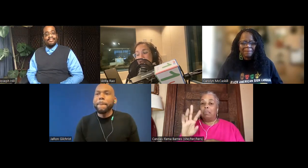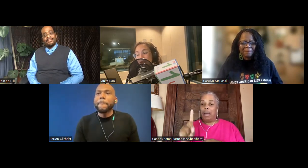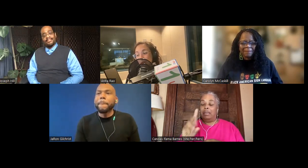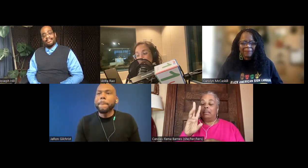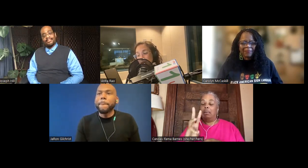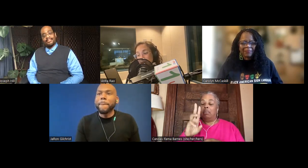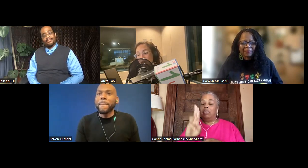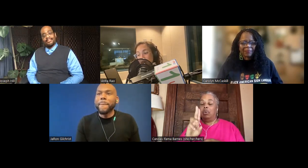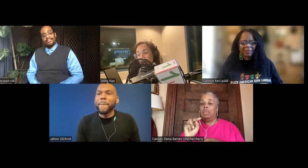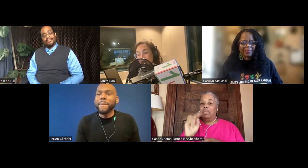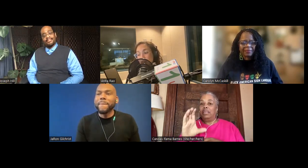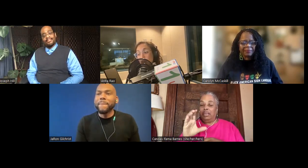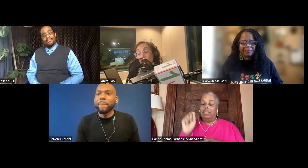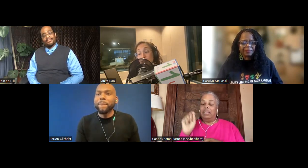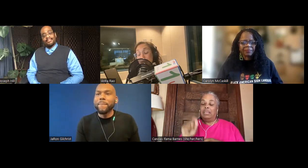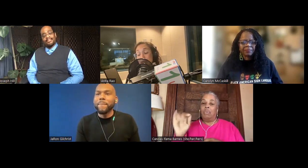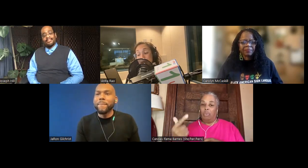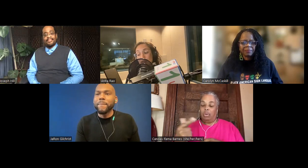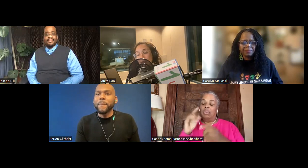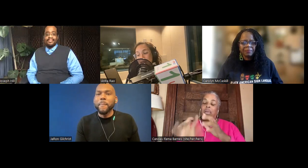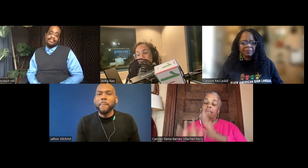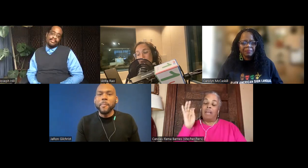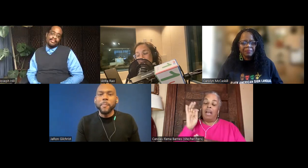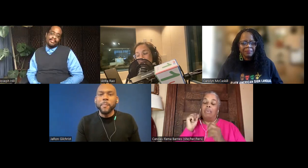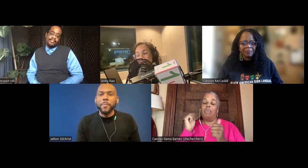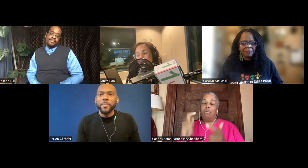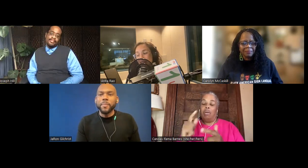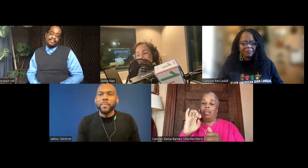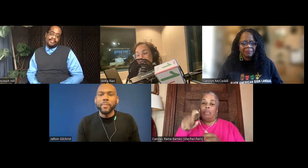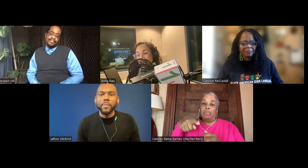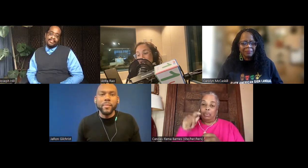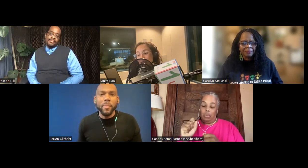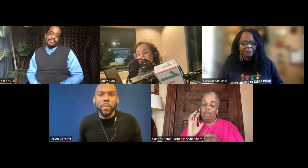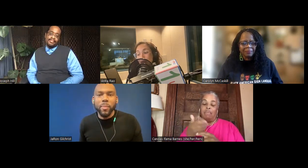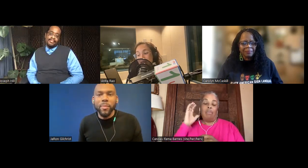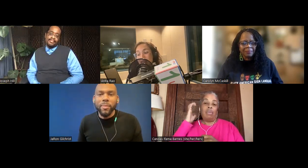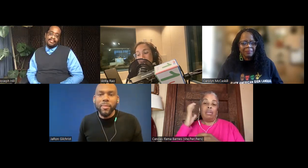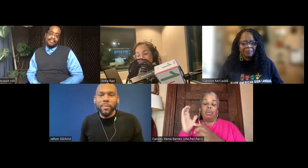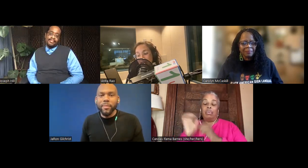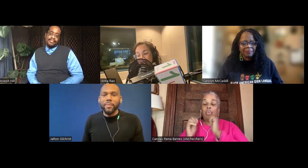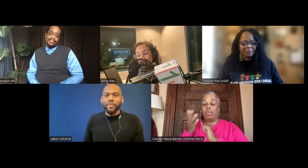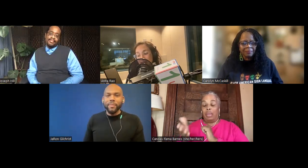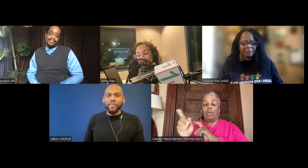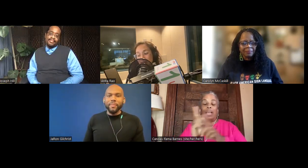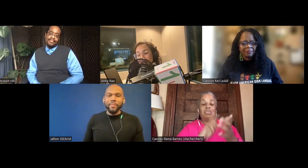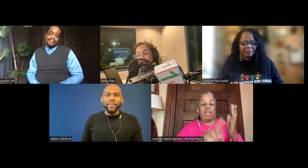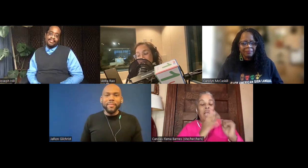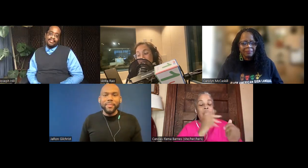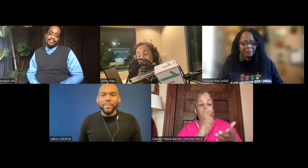embodiedwunc.org. You can find all episodes of Embodied, the radio show there, and check out our weekly podcast. In addition to the